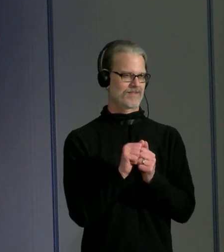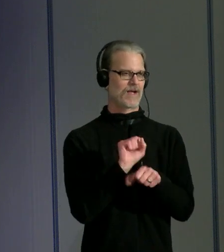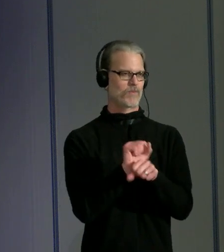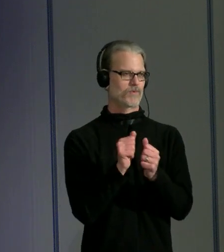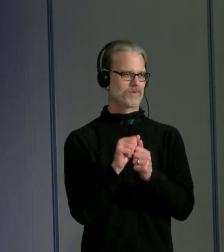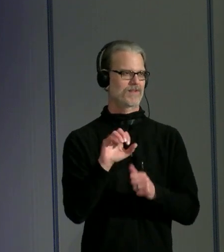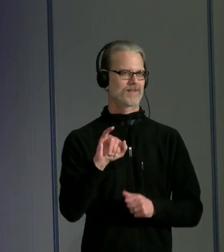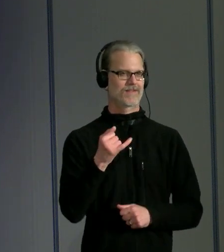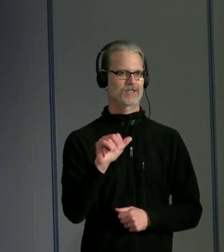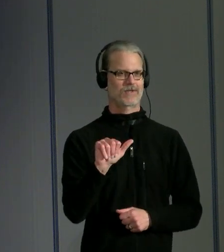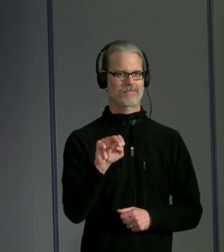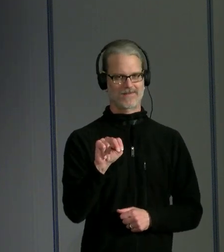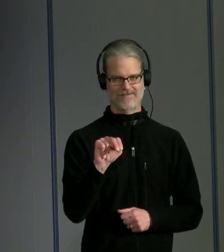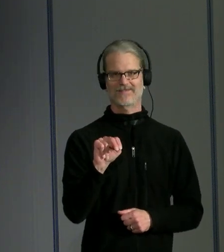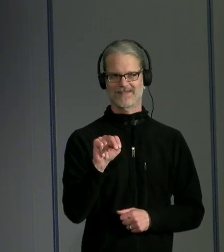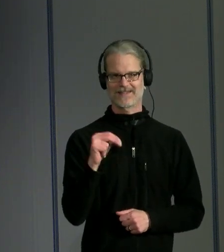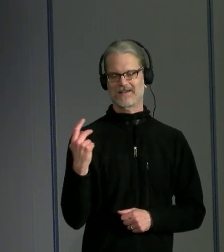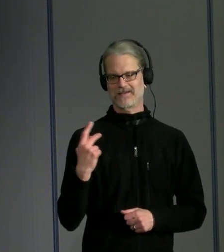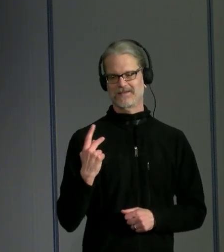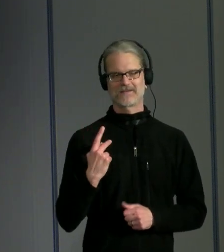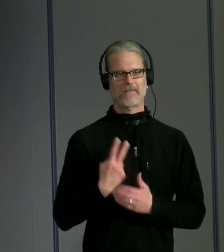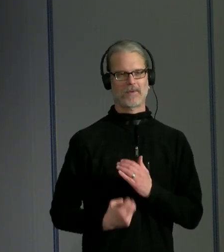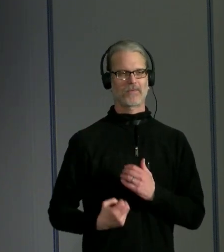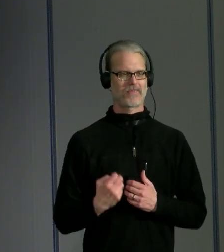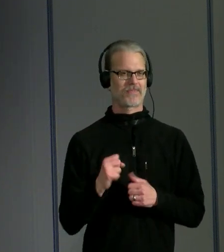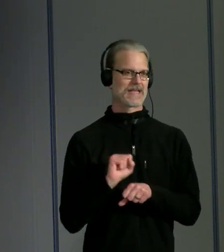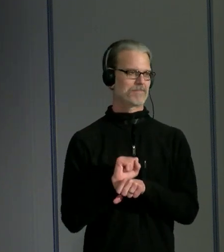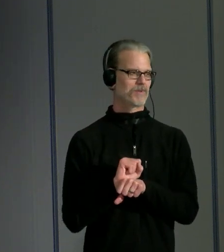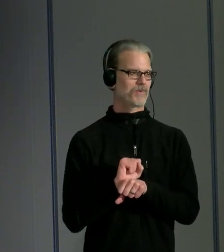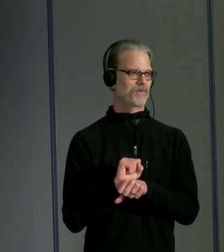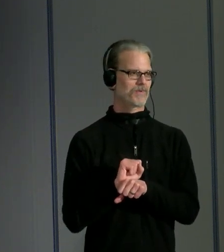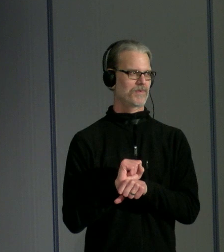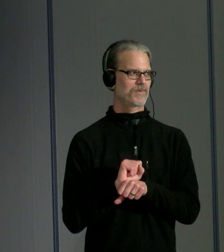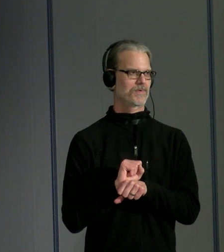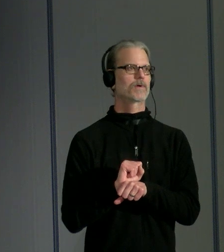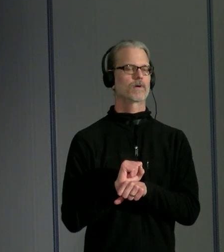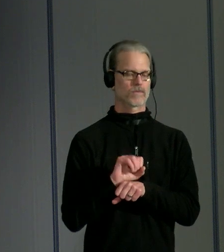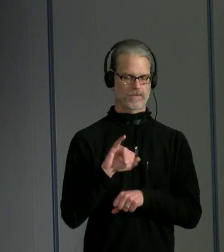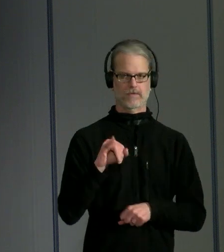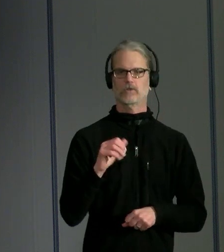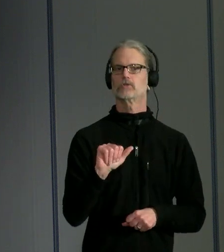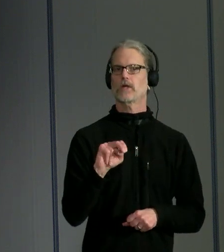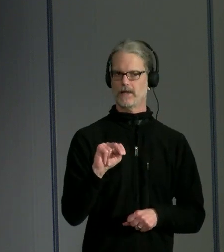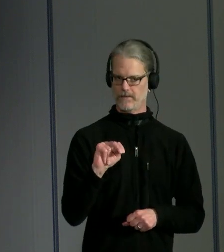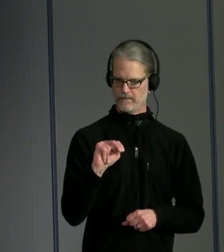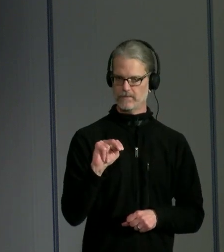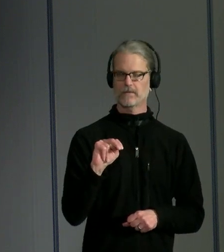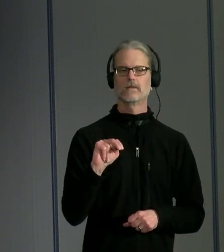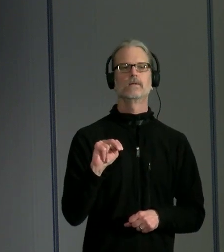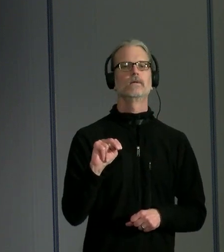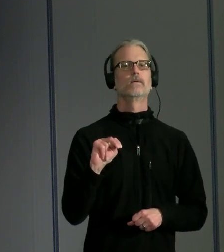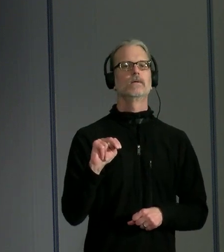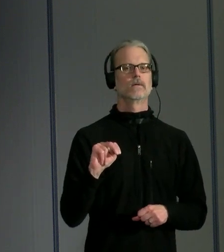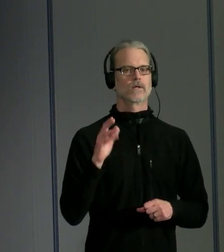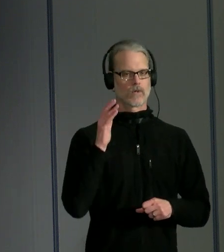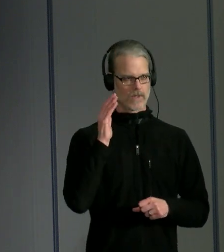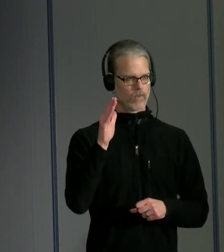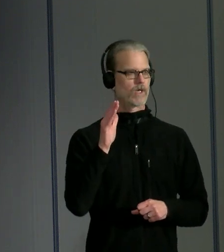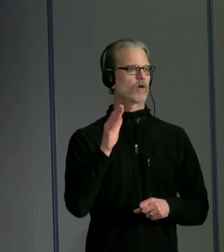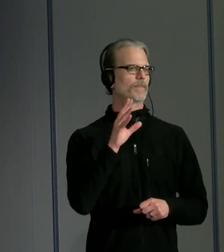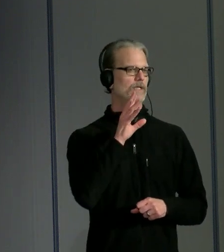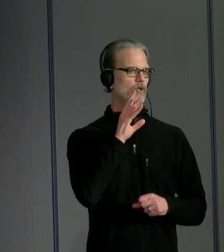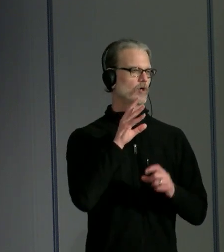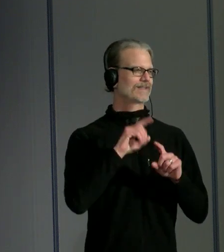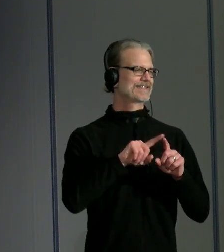Network. Lisa and I are both employed by the Job Accommodation Network, and we're going to be talking a little bit about